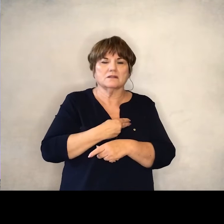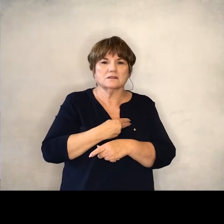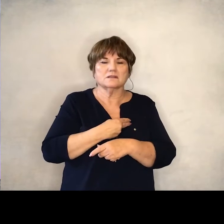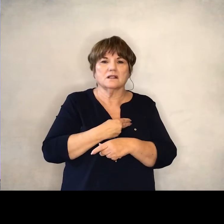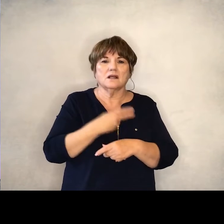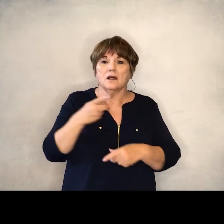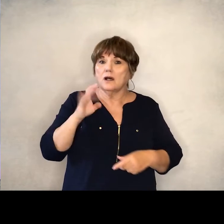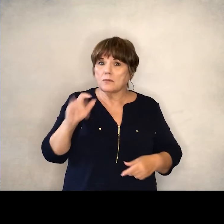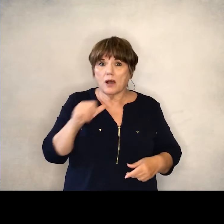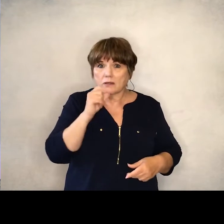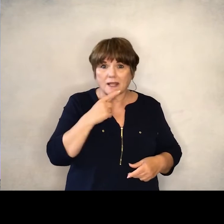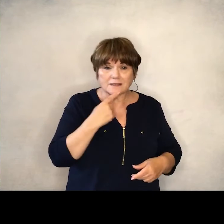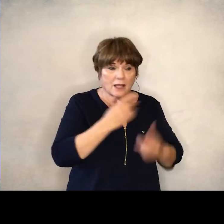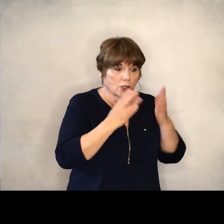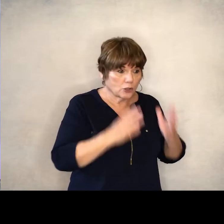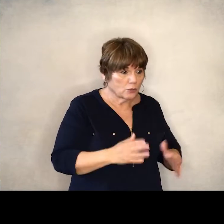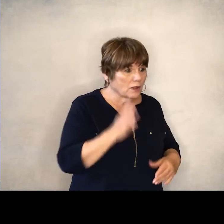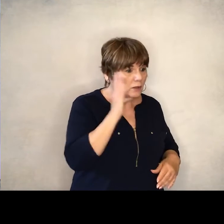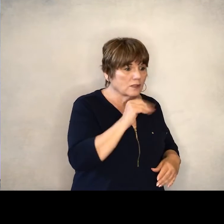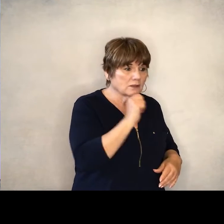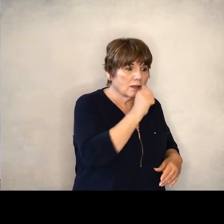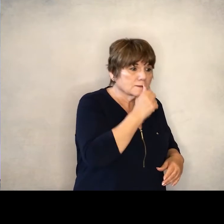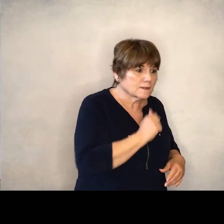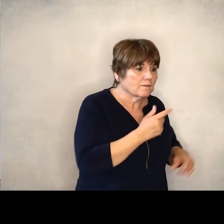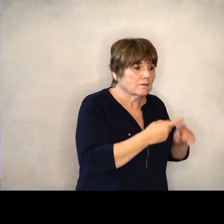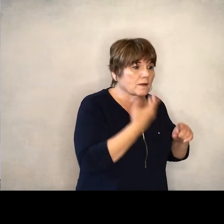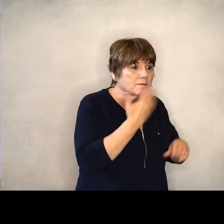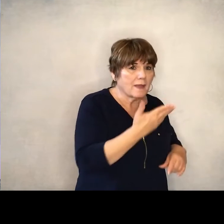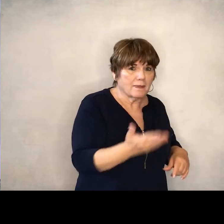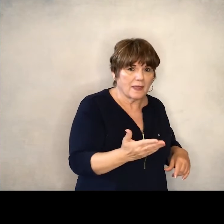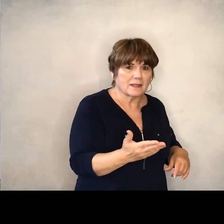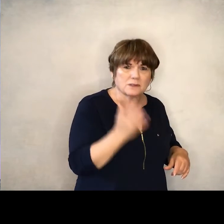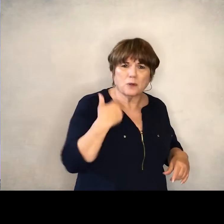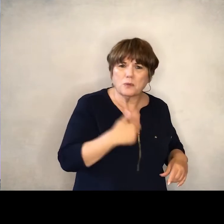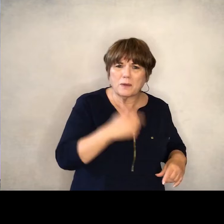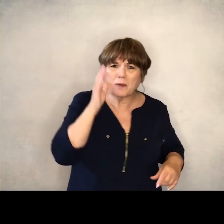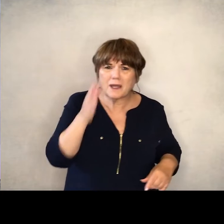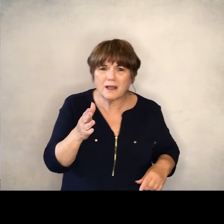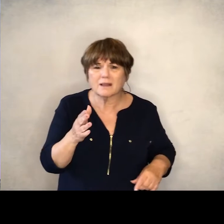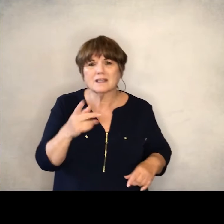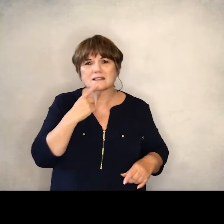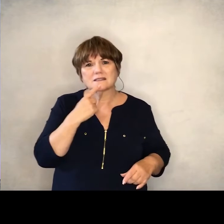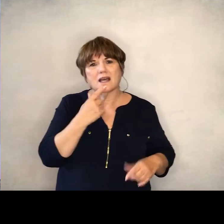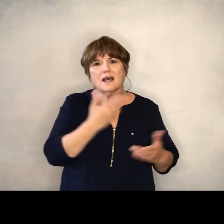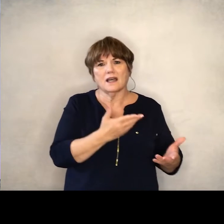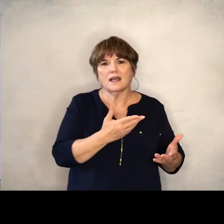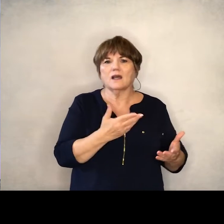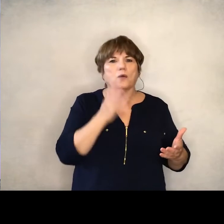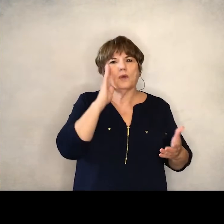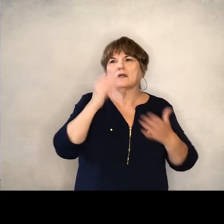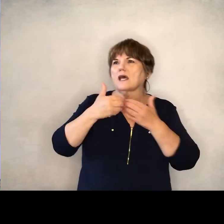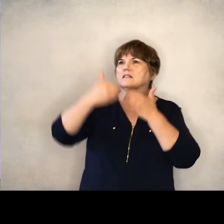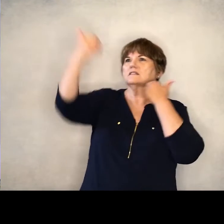that Christians will not suffer from bad things. He says that these things will not separate us from God's